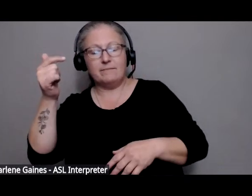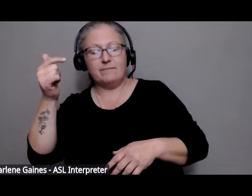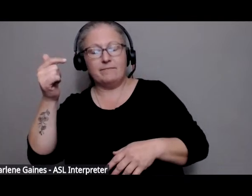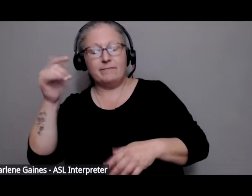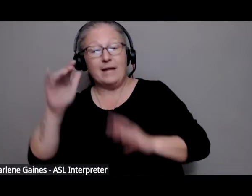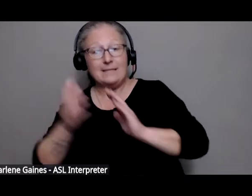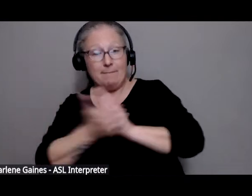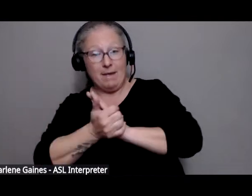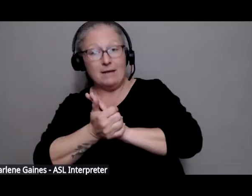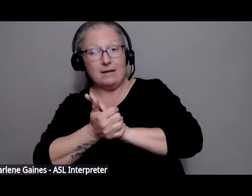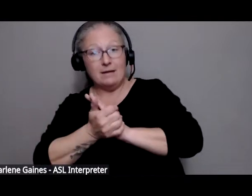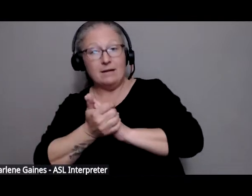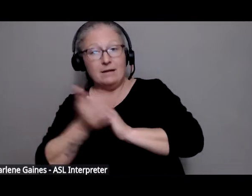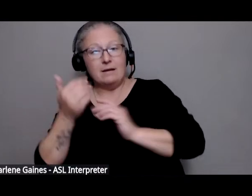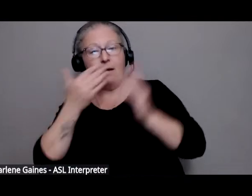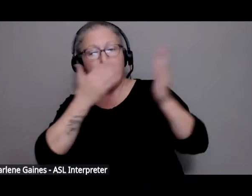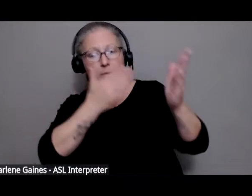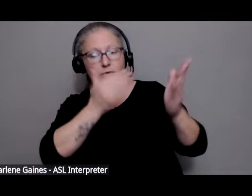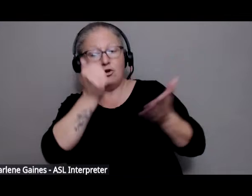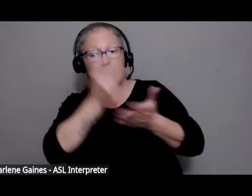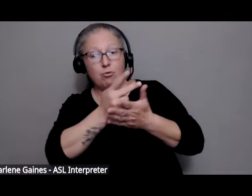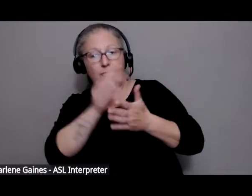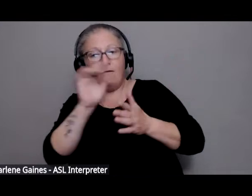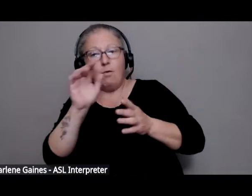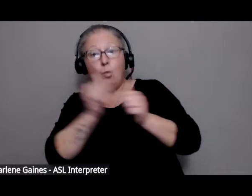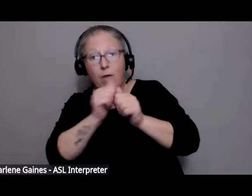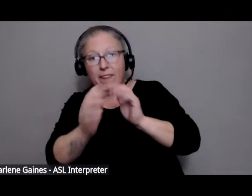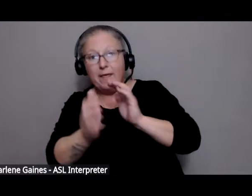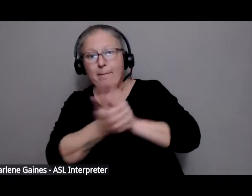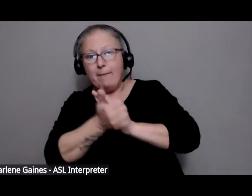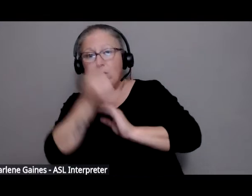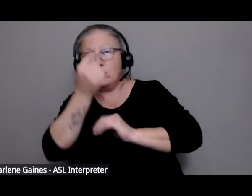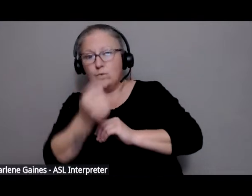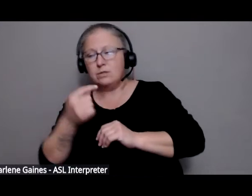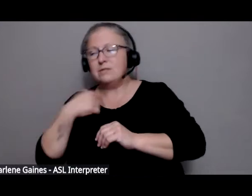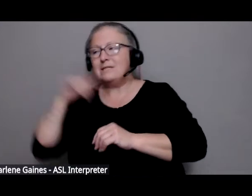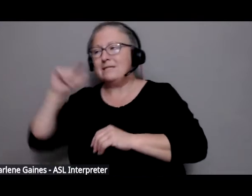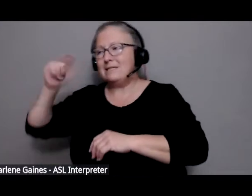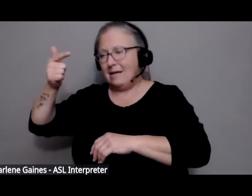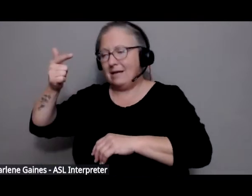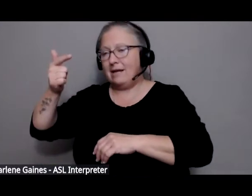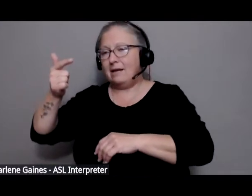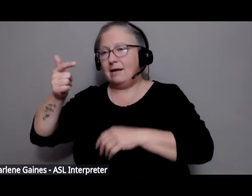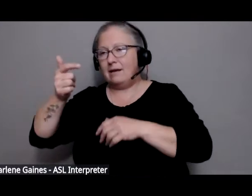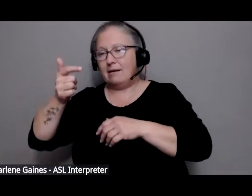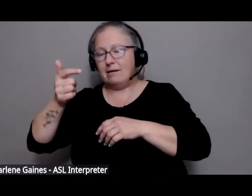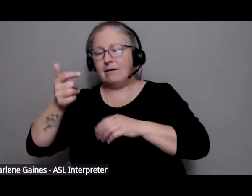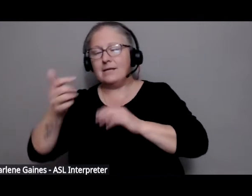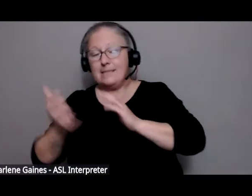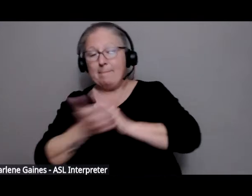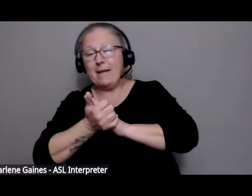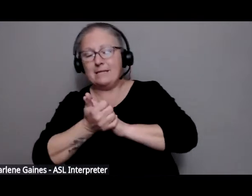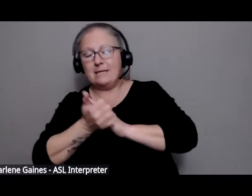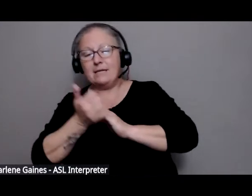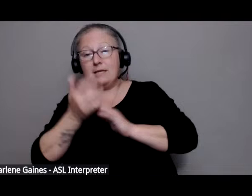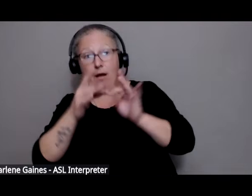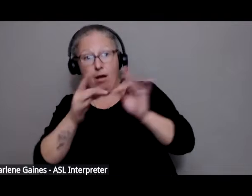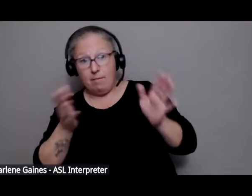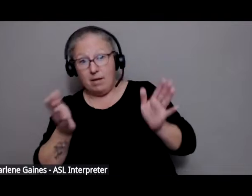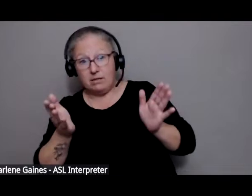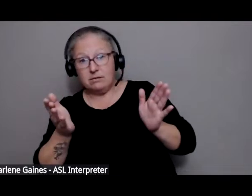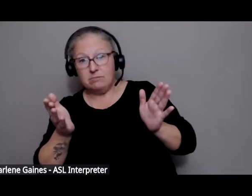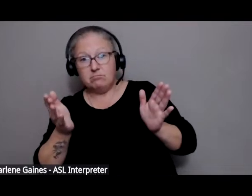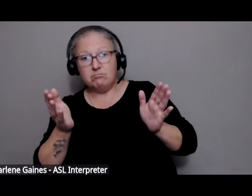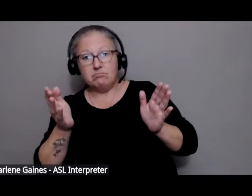Yeah. As amended. I make the motion to approve as amended with the Tuesday. And I Sec- second as amended. Any comments?